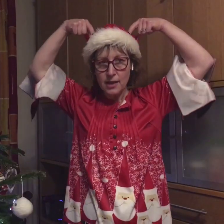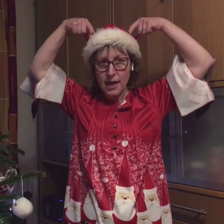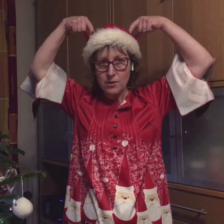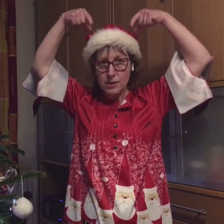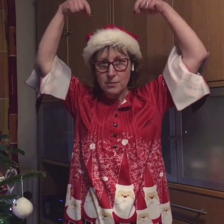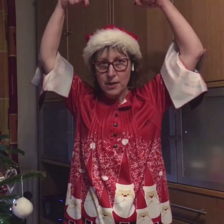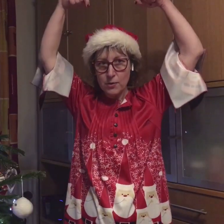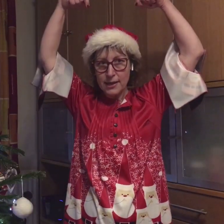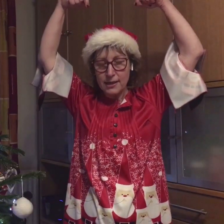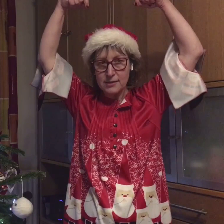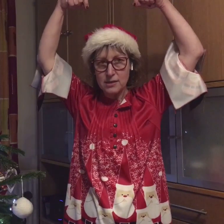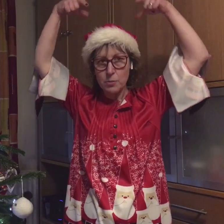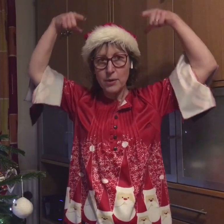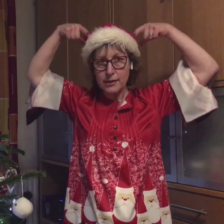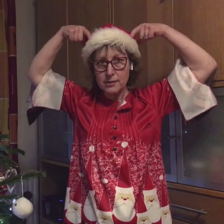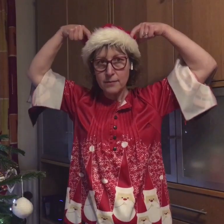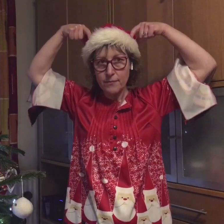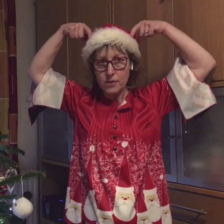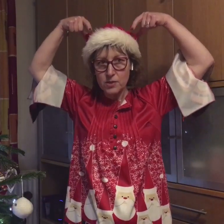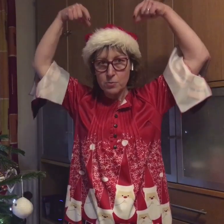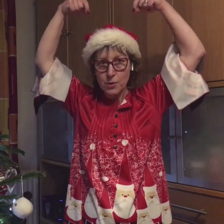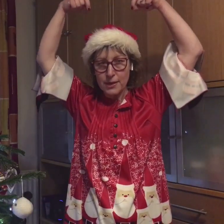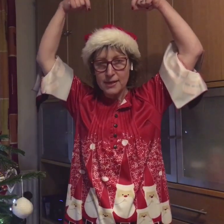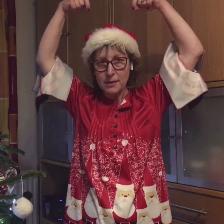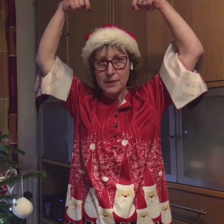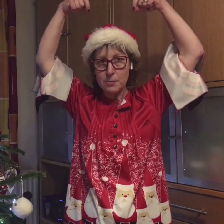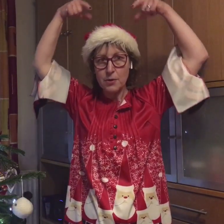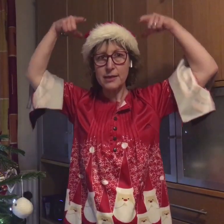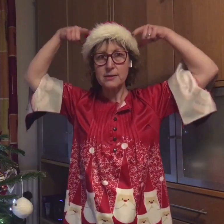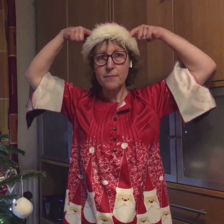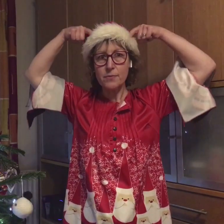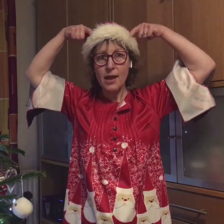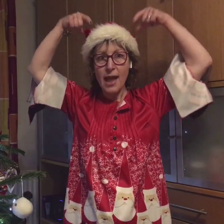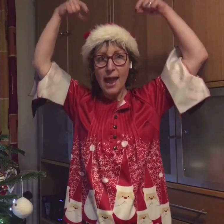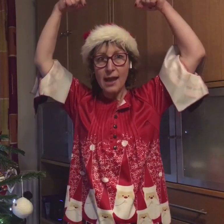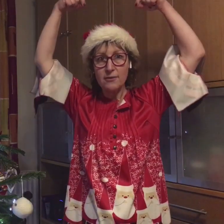and you're going to make your ears into points. Just bring your ears up into points. Elf.